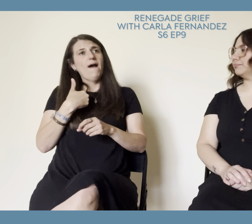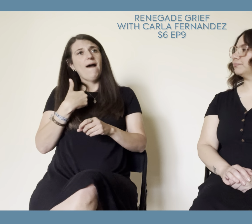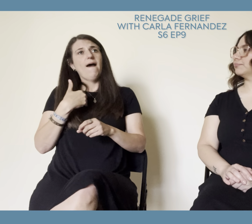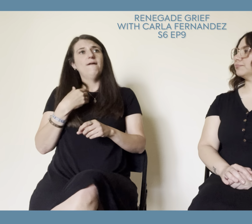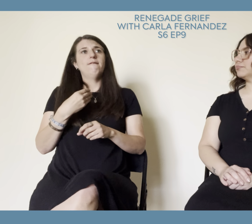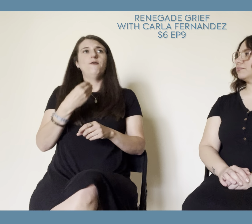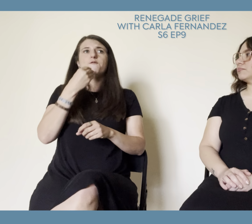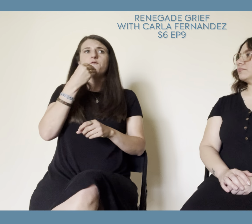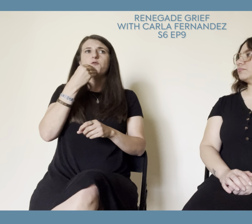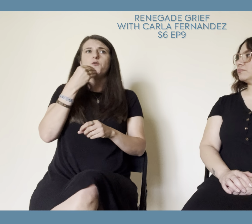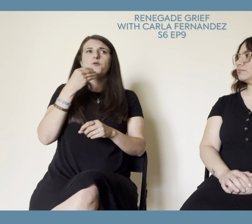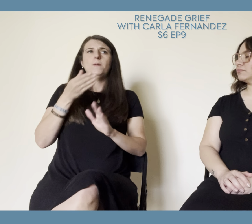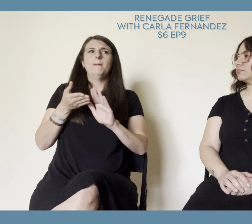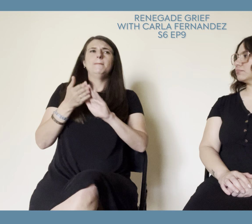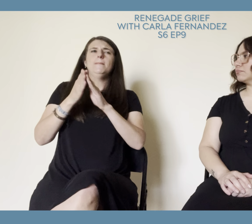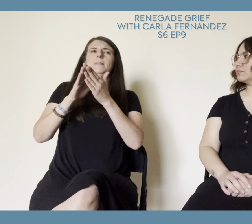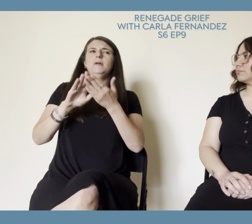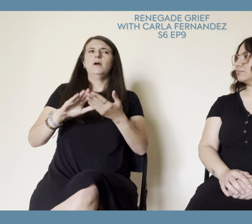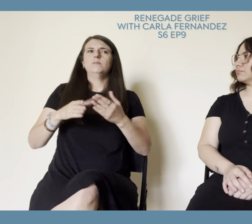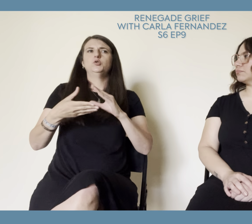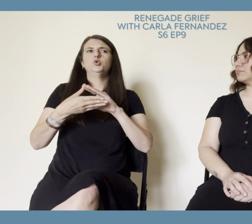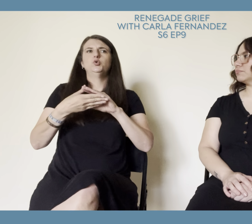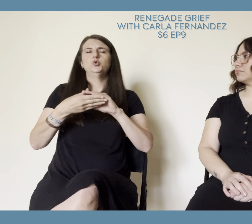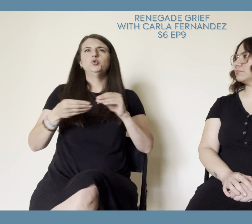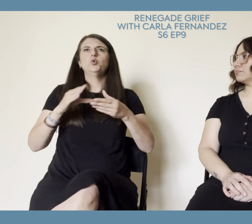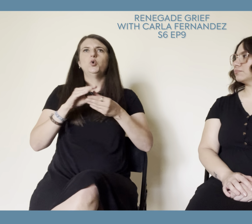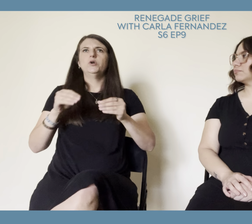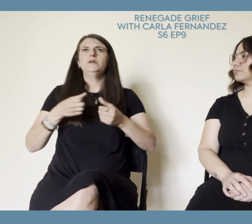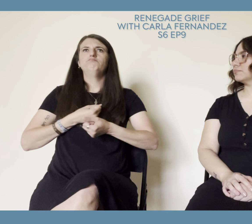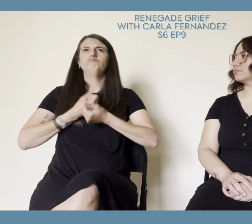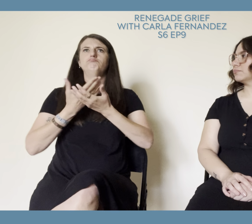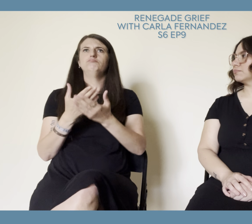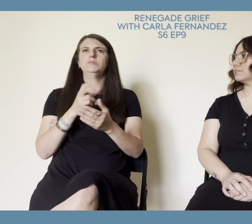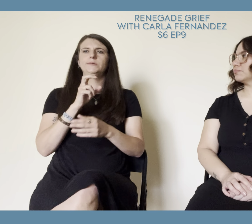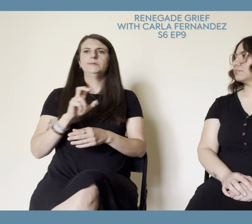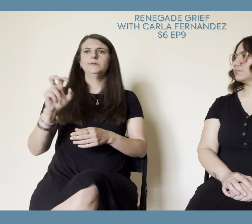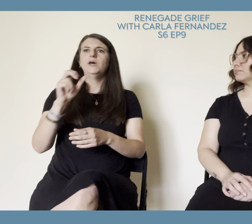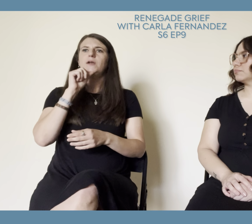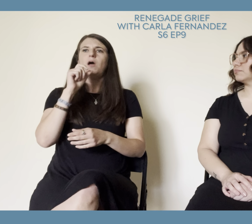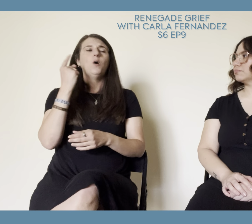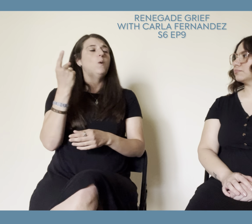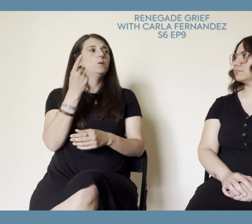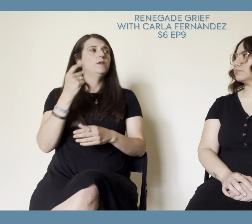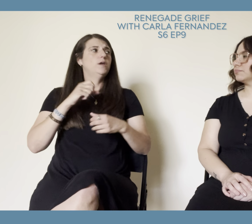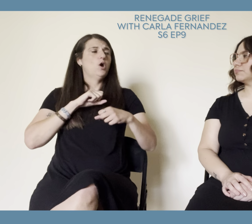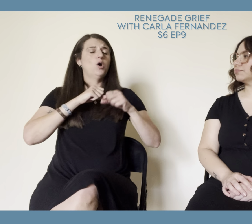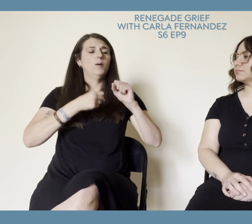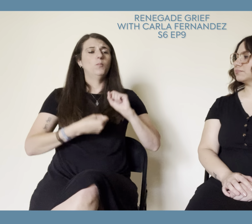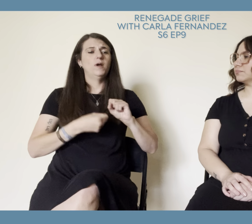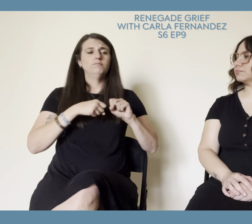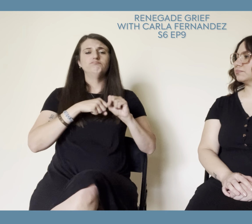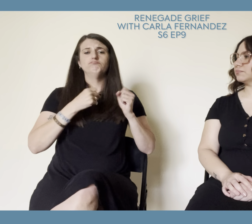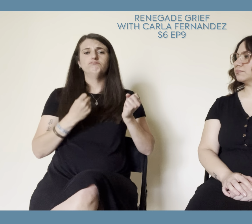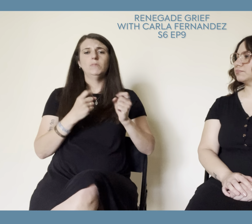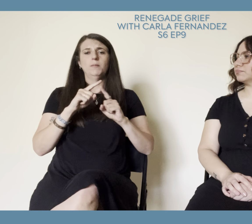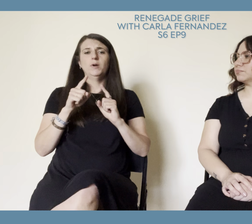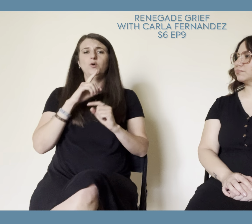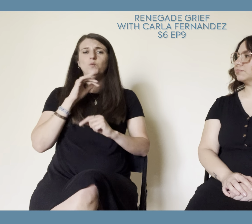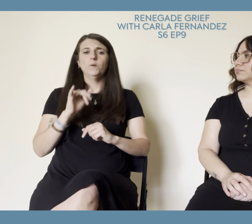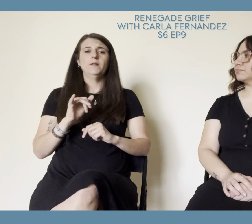became like a storytelling vehicle into not just the heartbreak, but in most cases, like the real love and memory that's